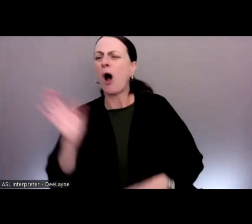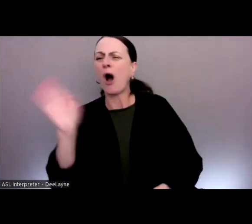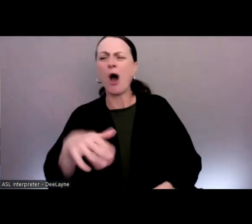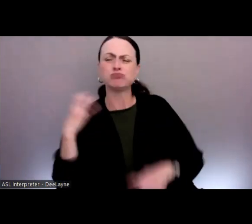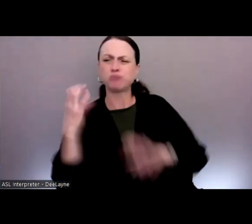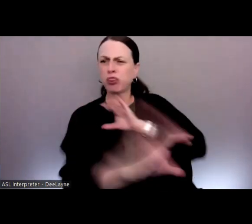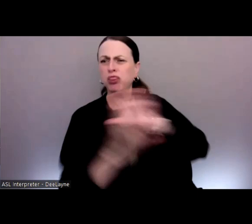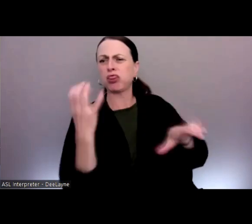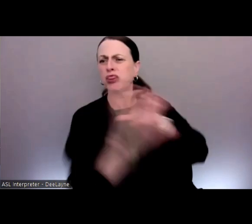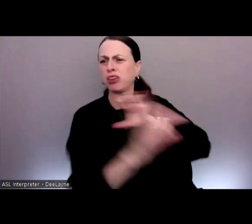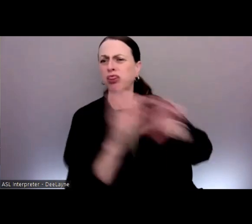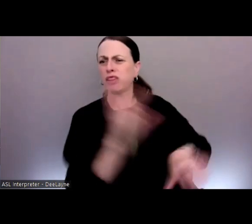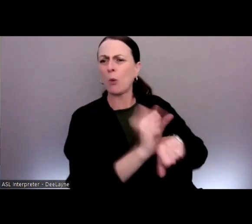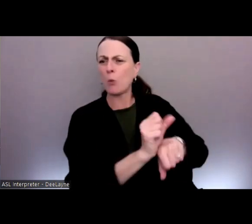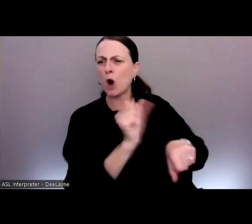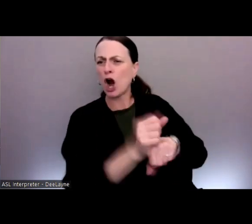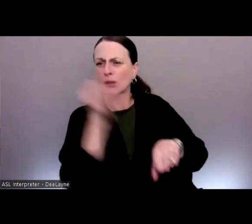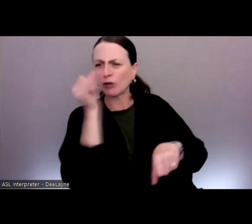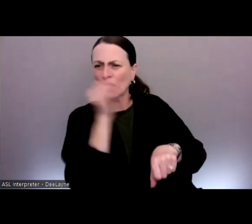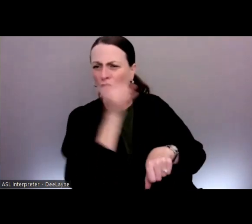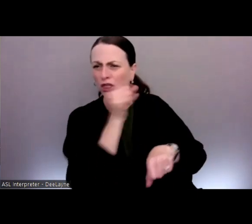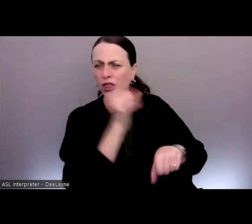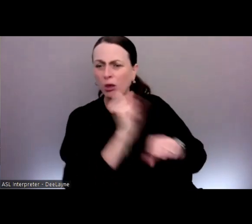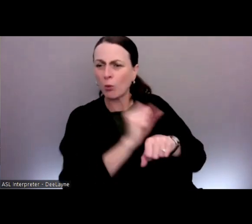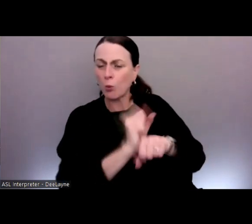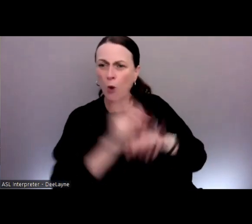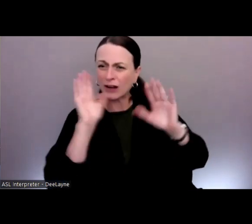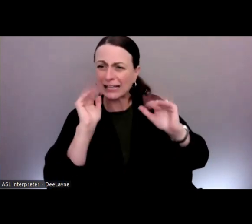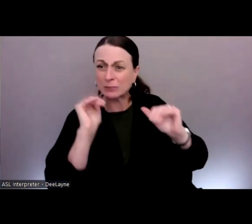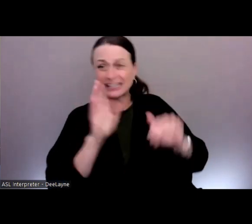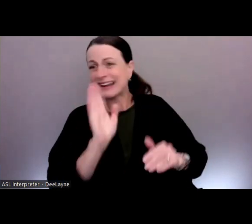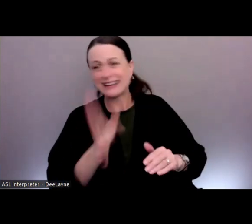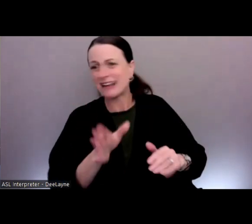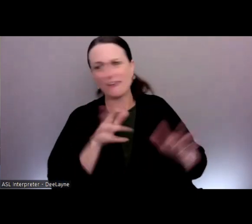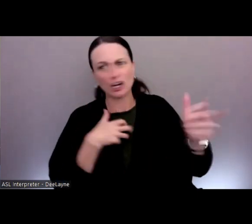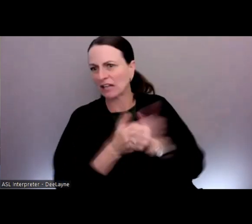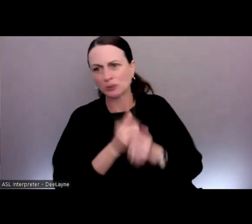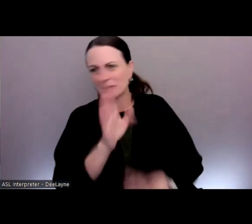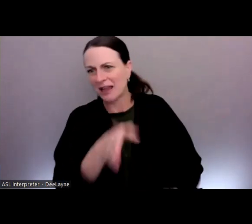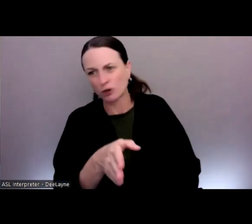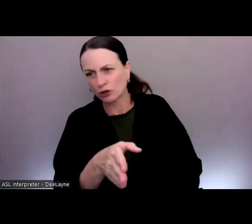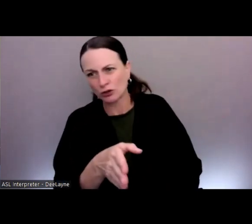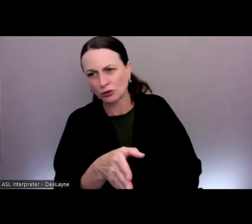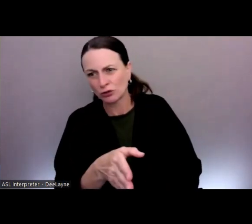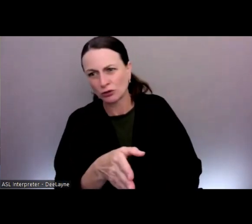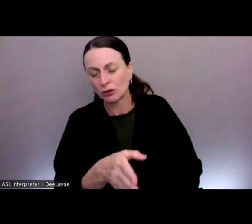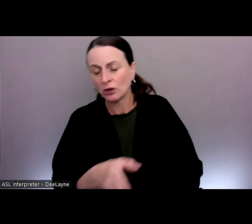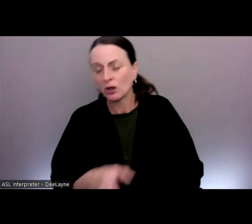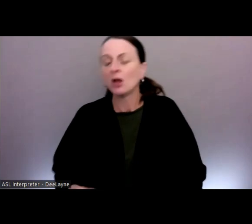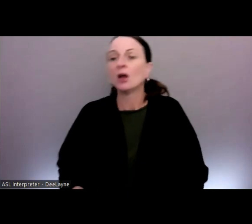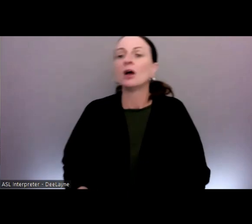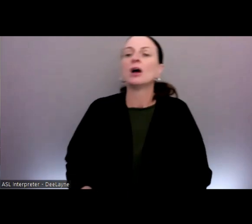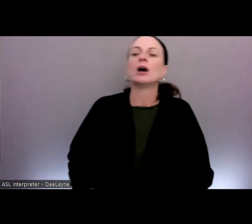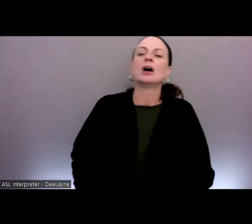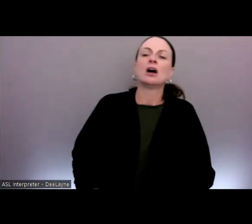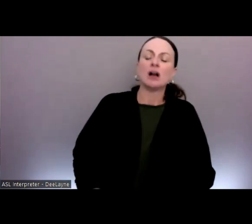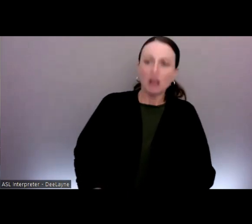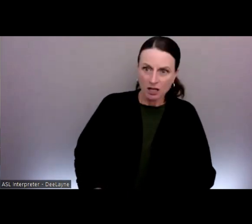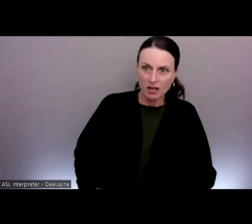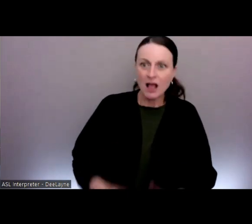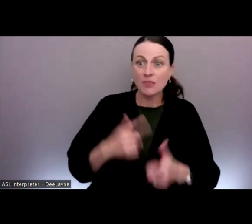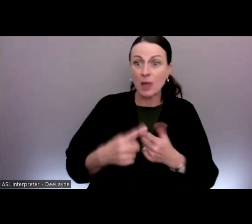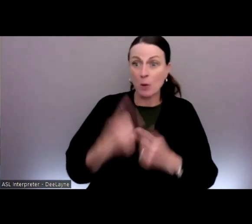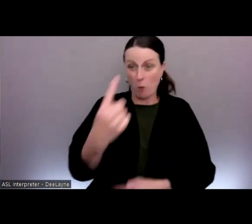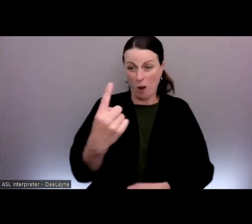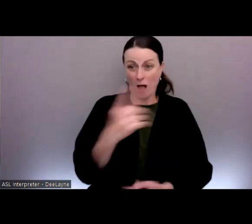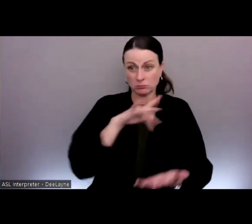unattainable volumes of bureaucracy and workload expectations that we can never quite catch up with. It is indeed one of the central